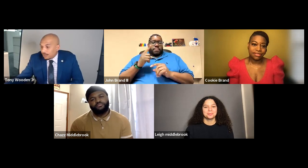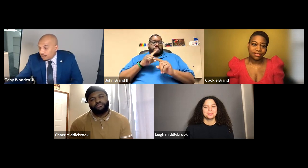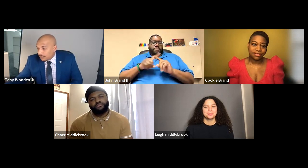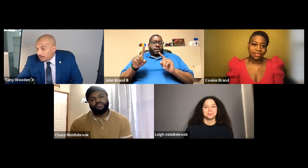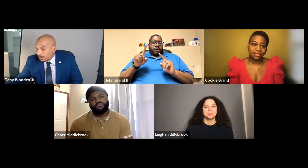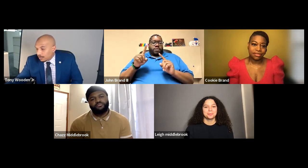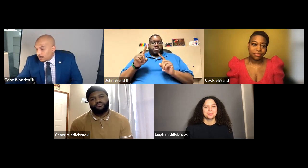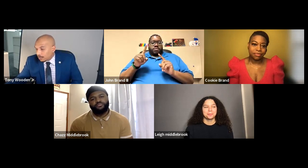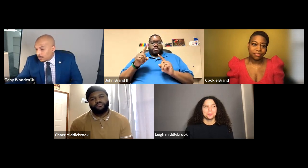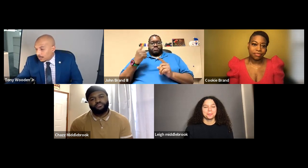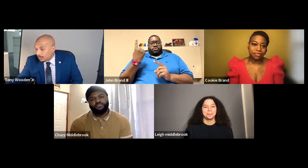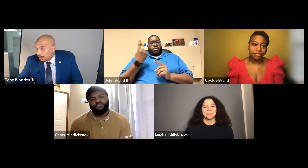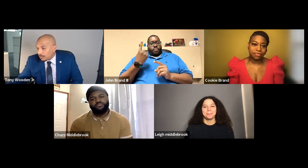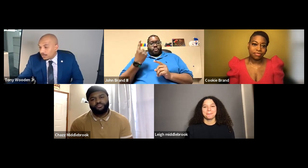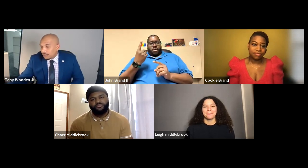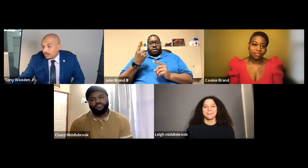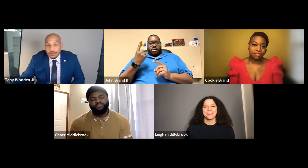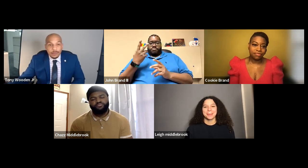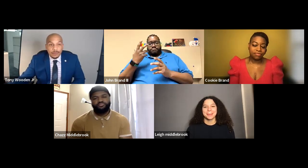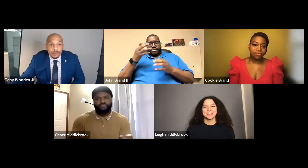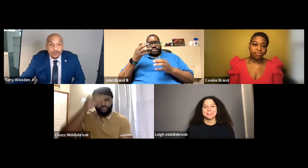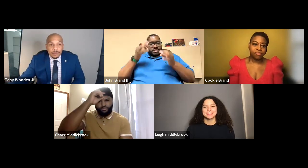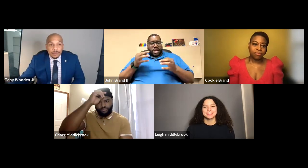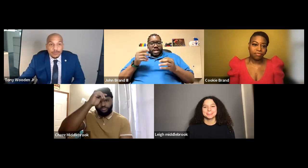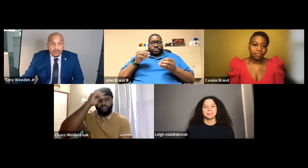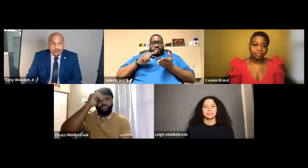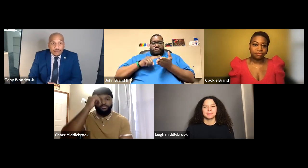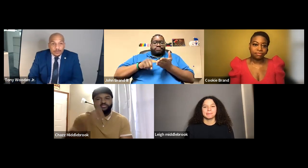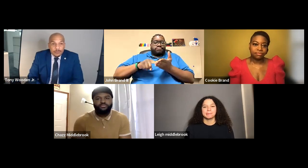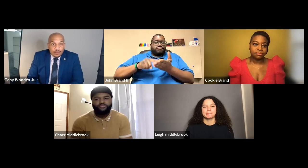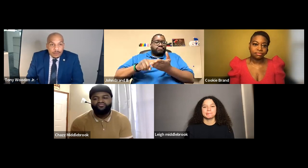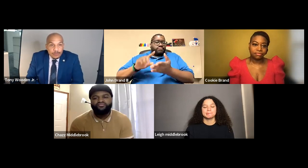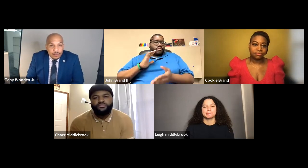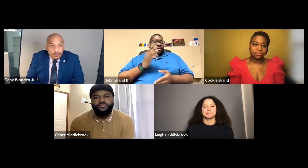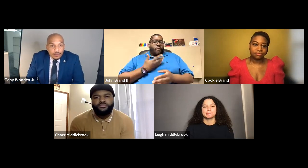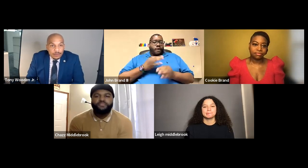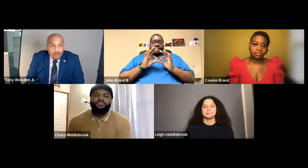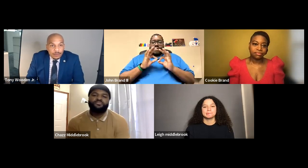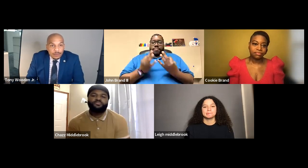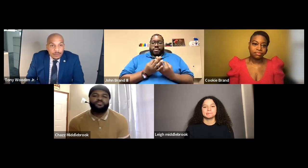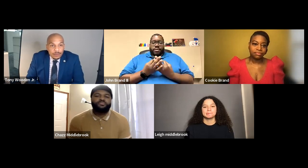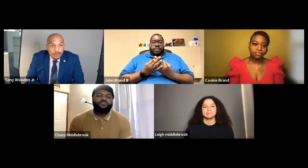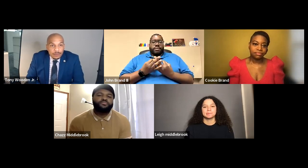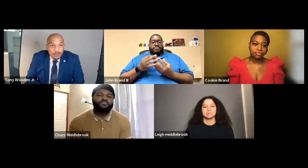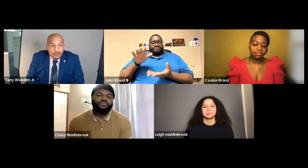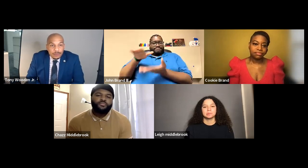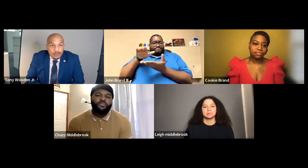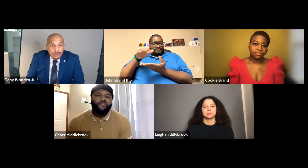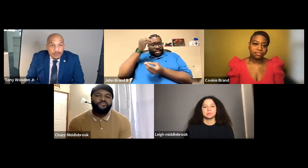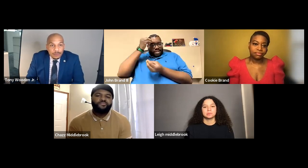like DNA or ancestry.com to trace these lines. And really, if we decide to research in our